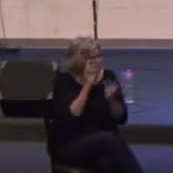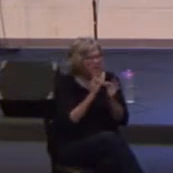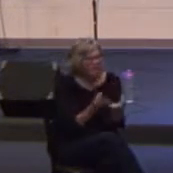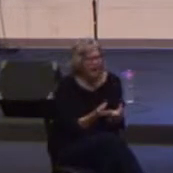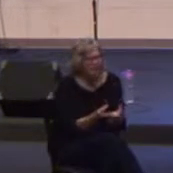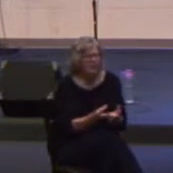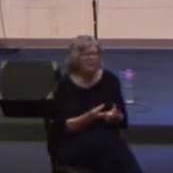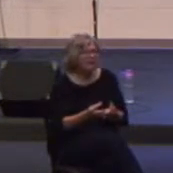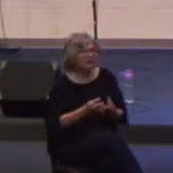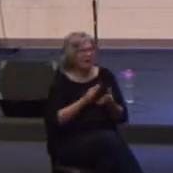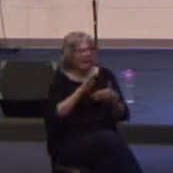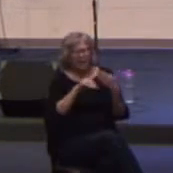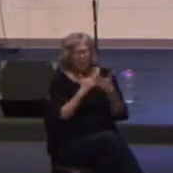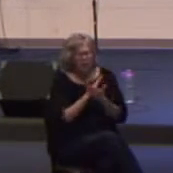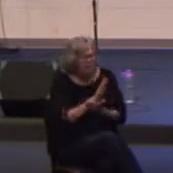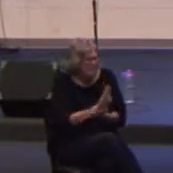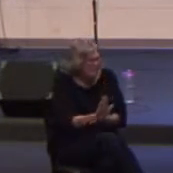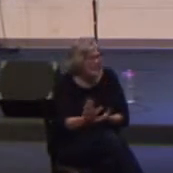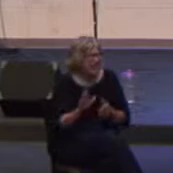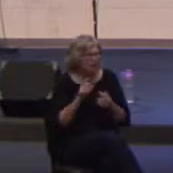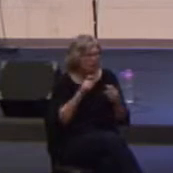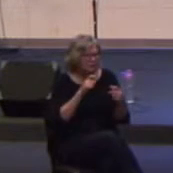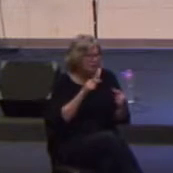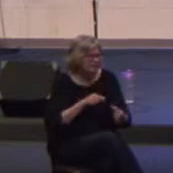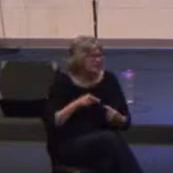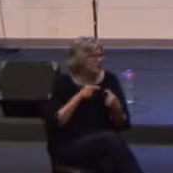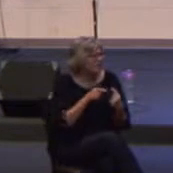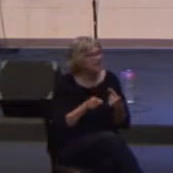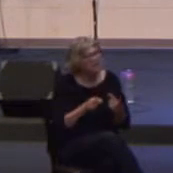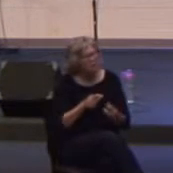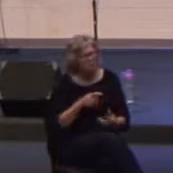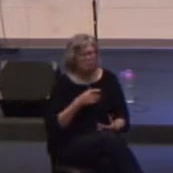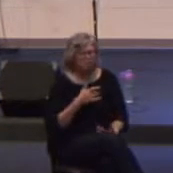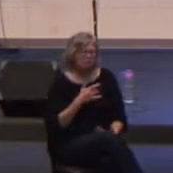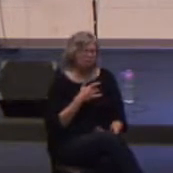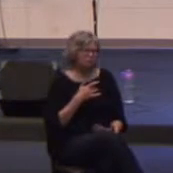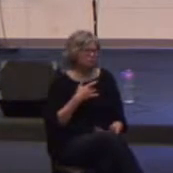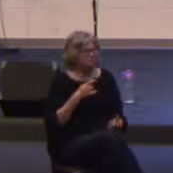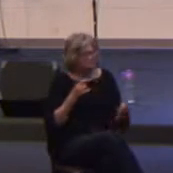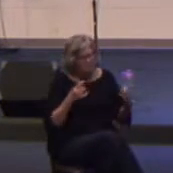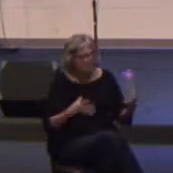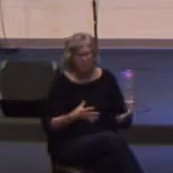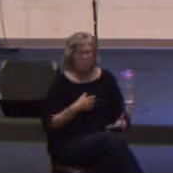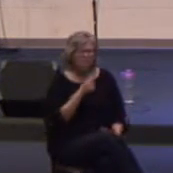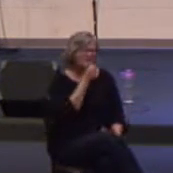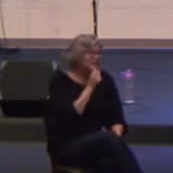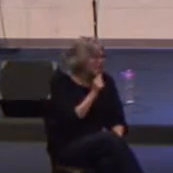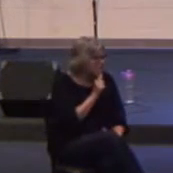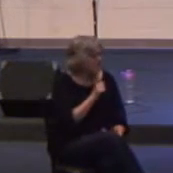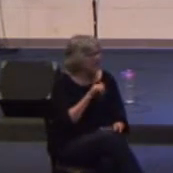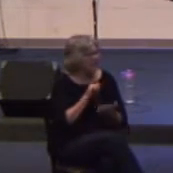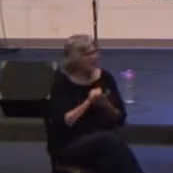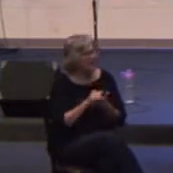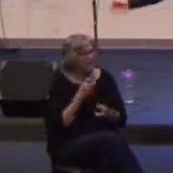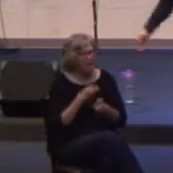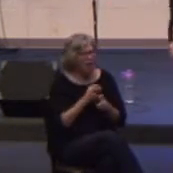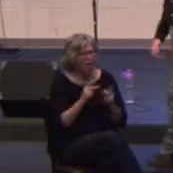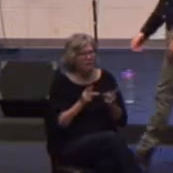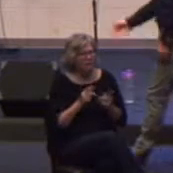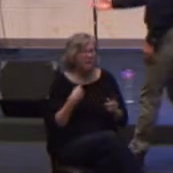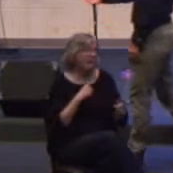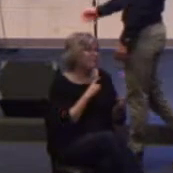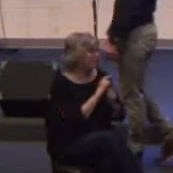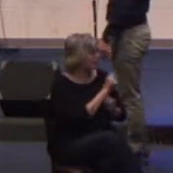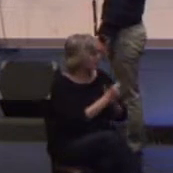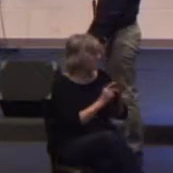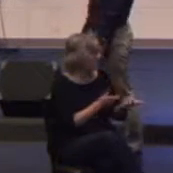with all of that difficulty, they're pretty miserable and suffering in that hard place. But then I've met some other people